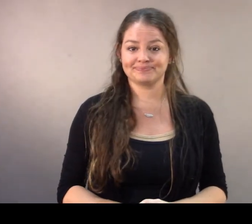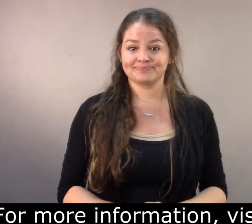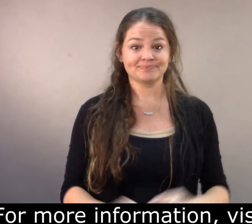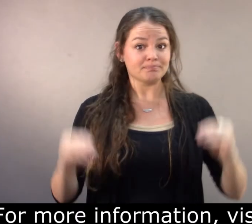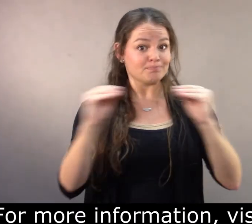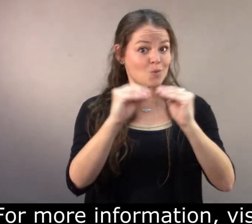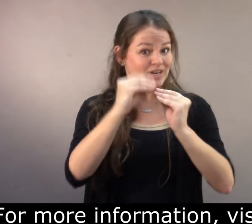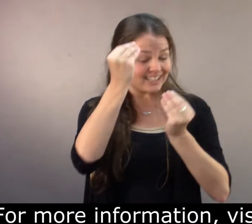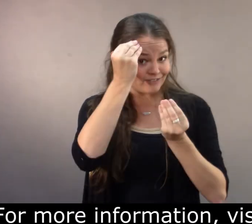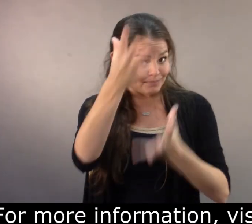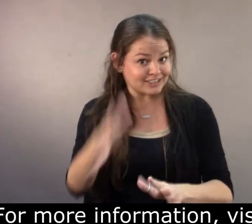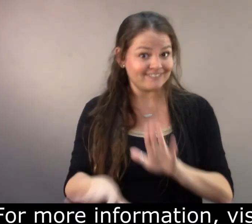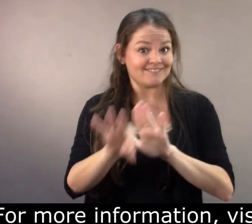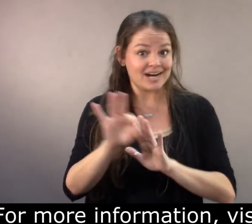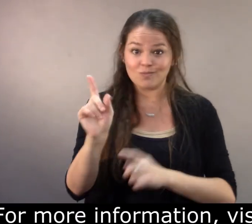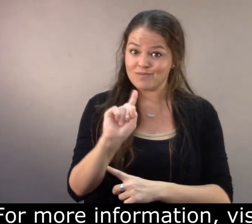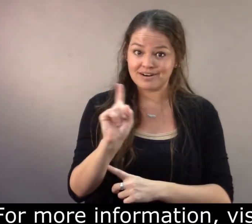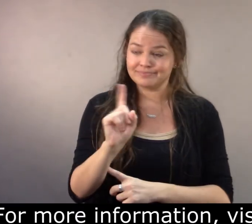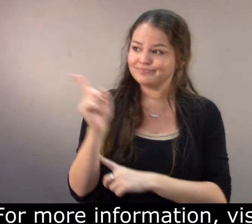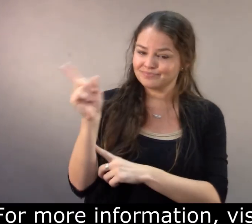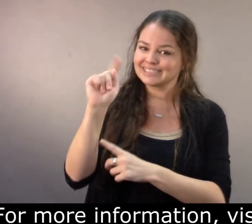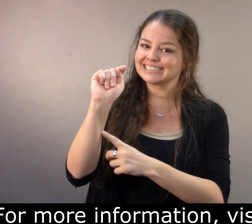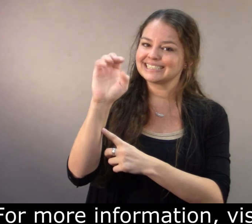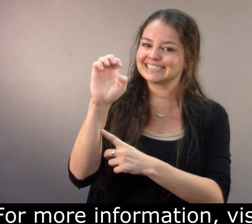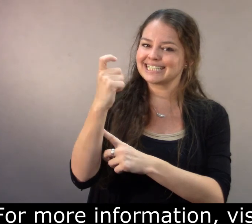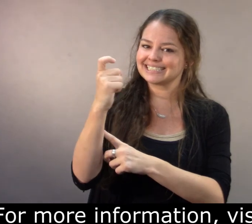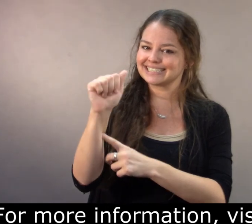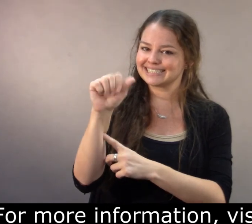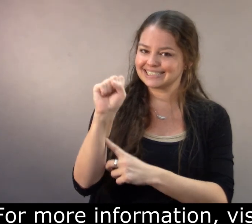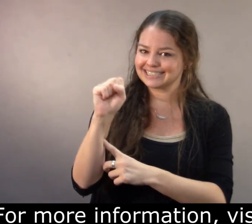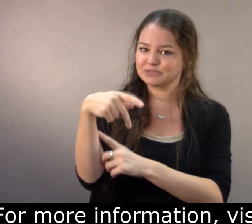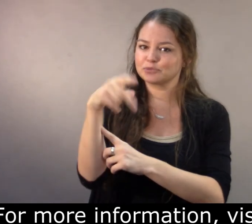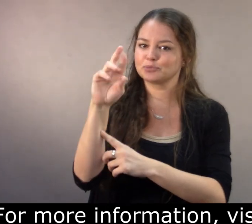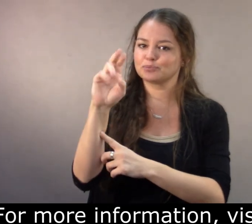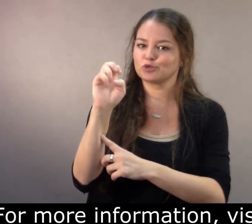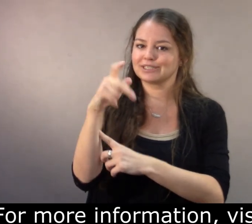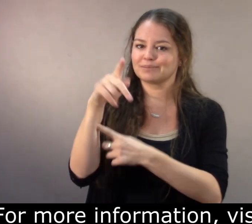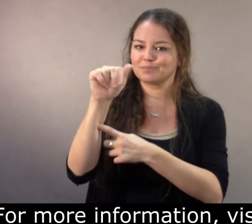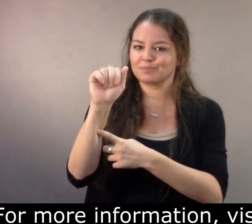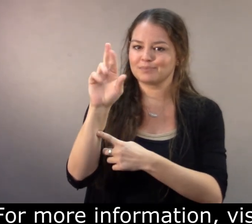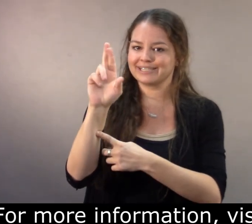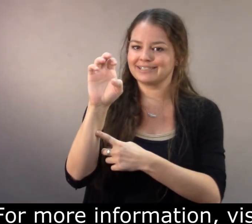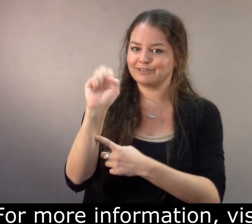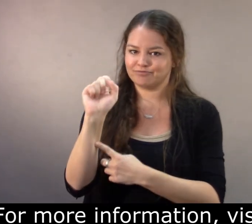For more information, visit texasprepares.org.